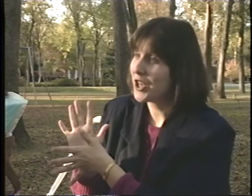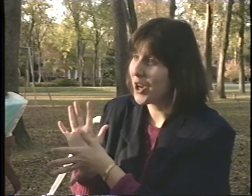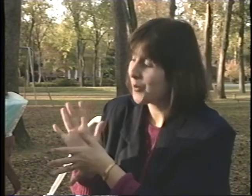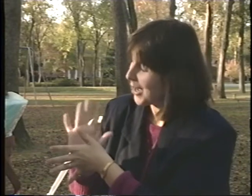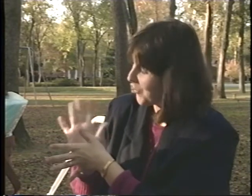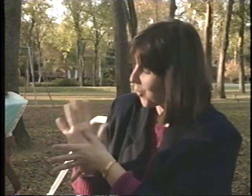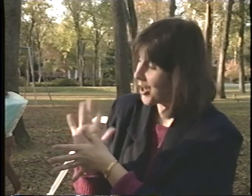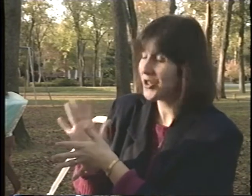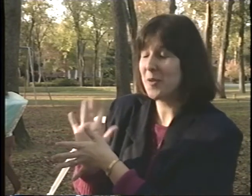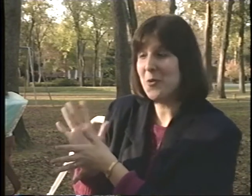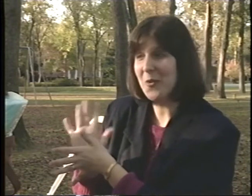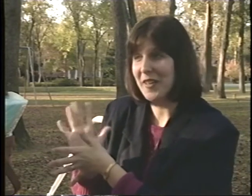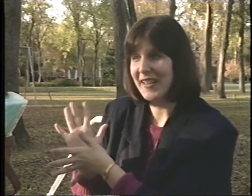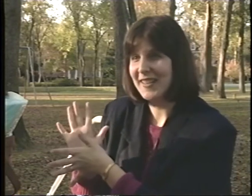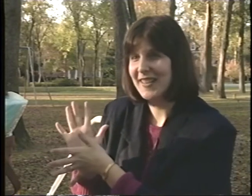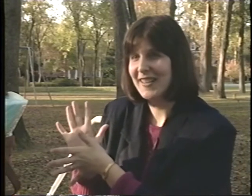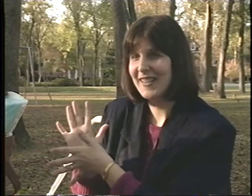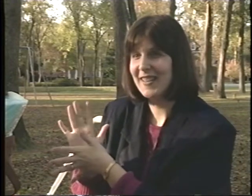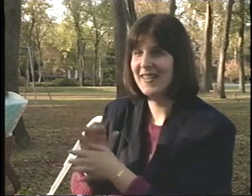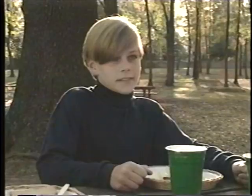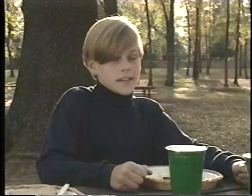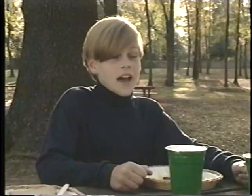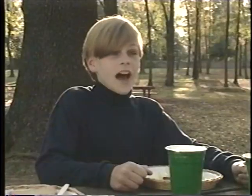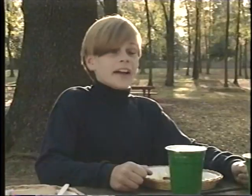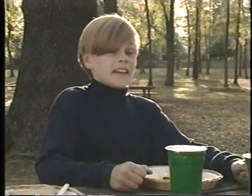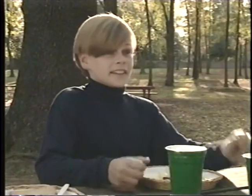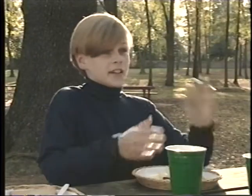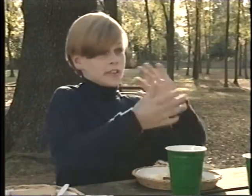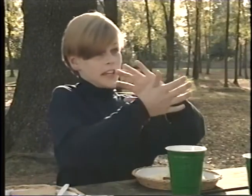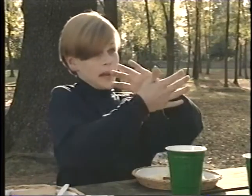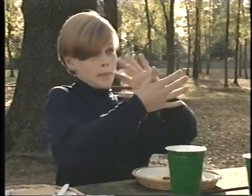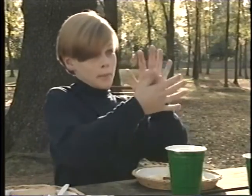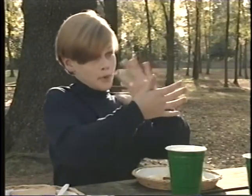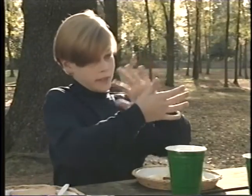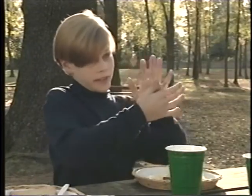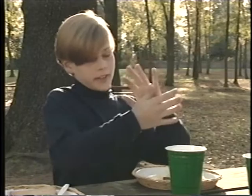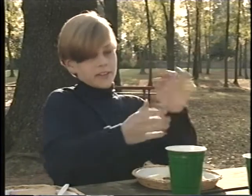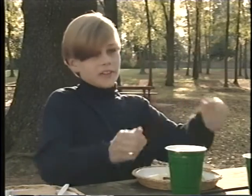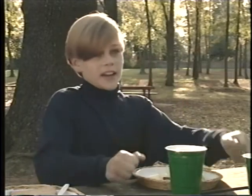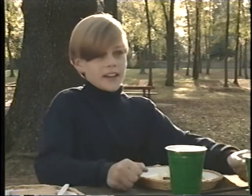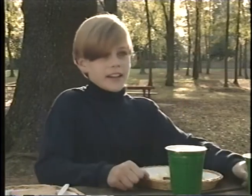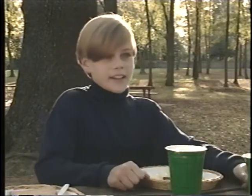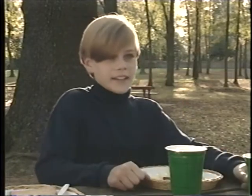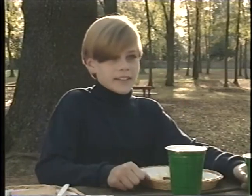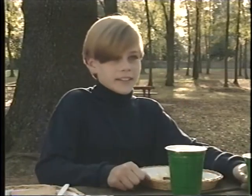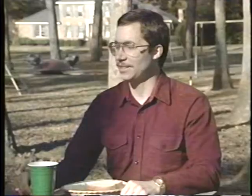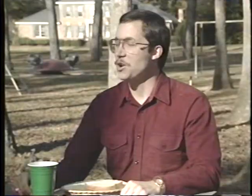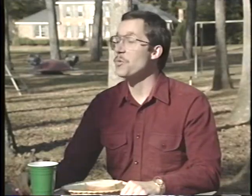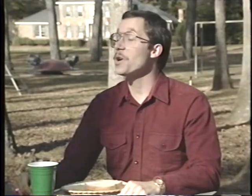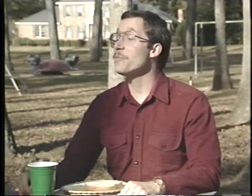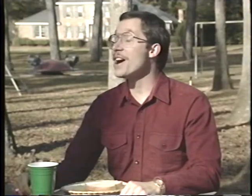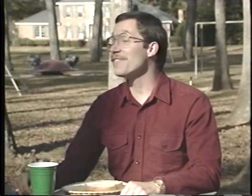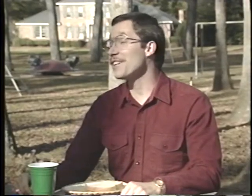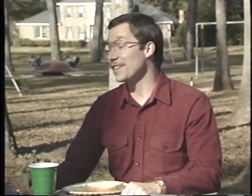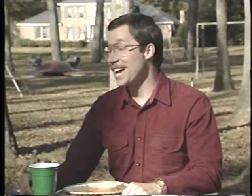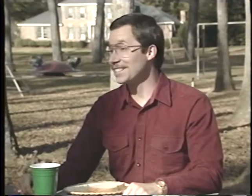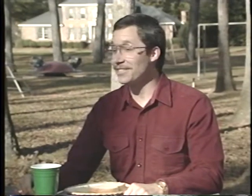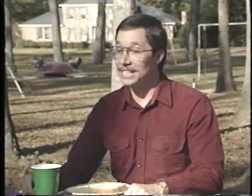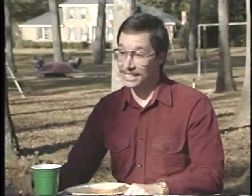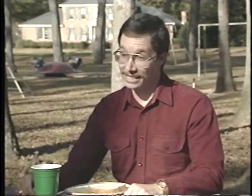go and watch a movie. I'd like to go see a movie Friday night. One of my favorite activities is